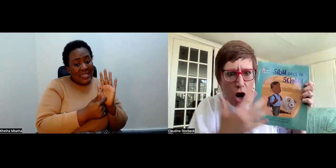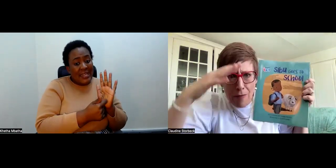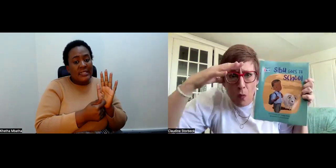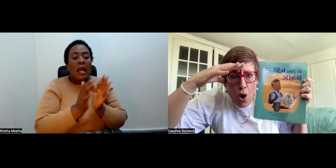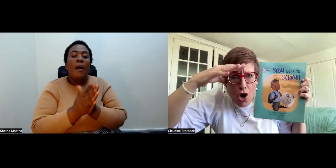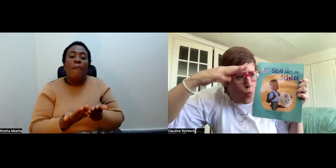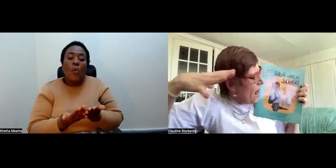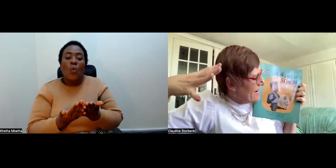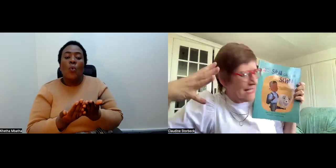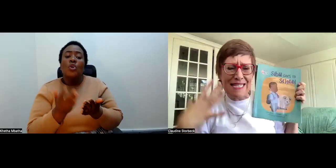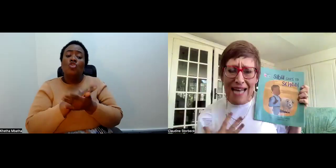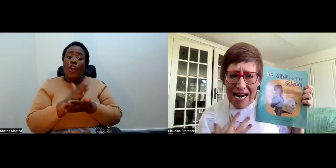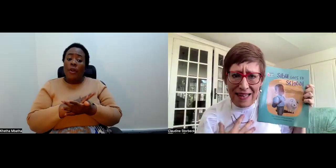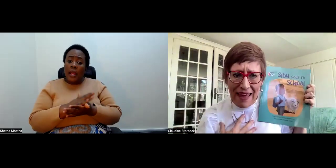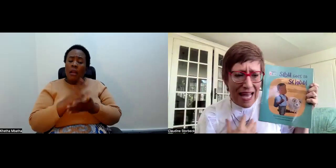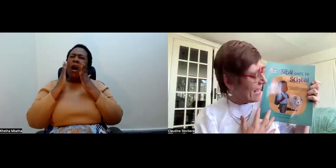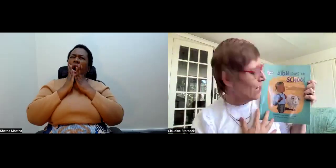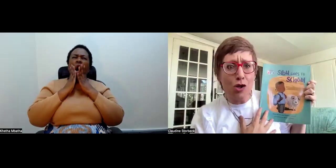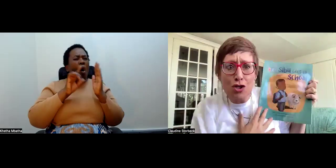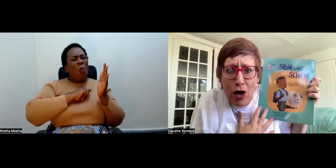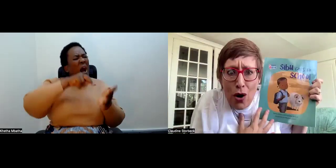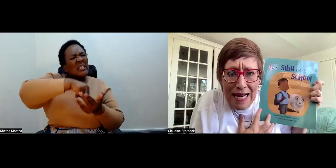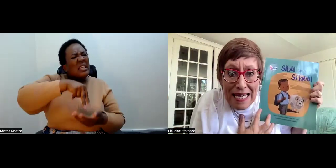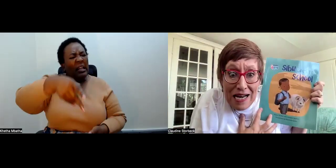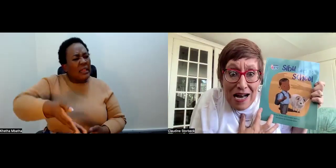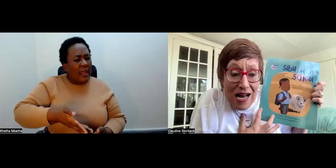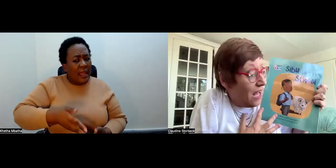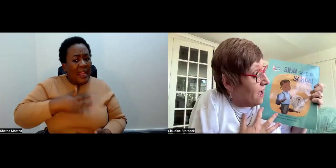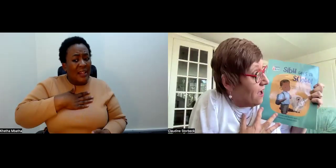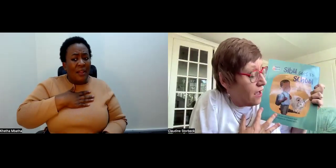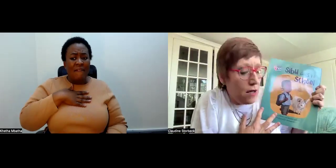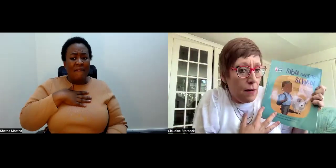do we see? Oh my word, why is he standing there? He looks so lonely.